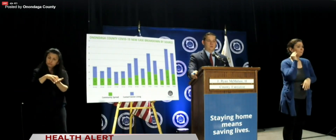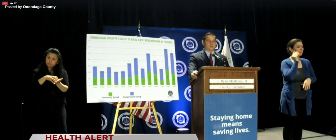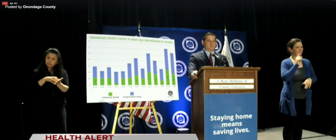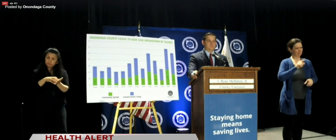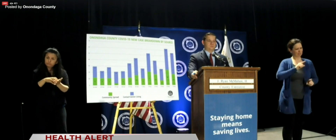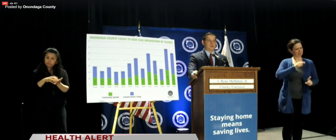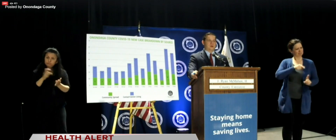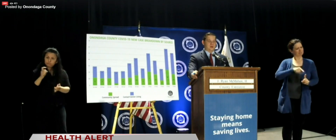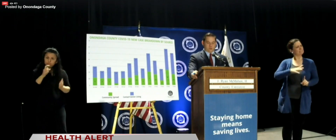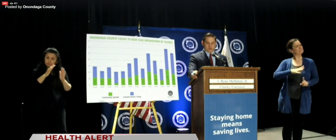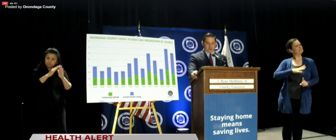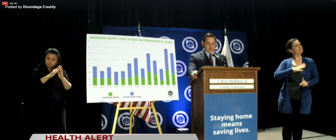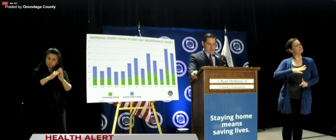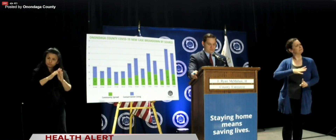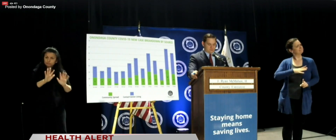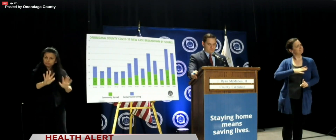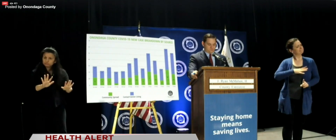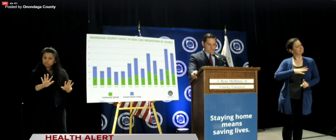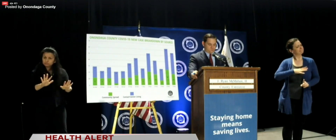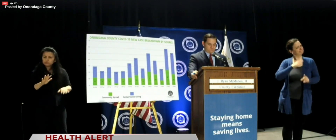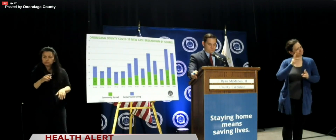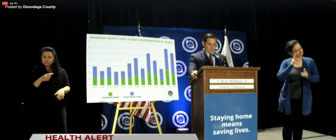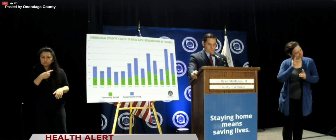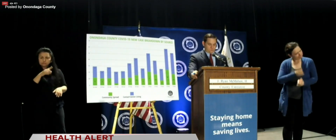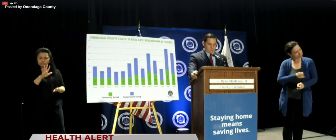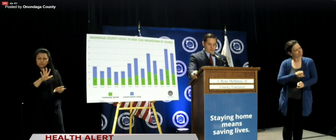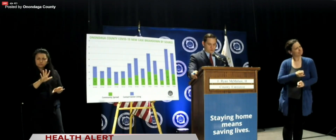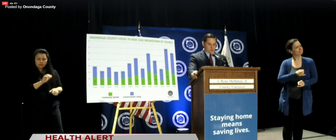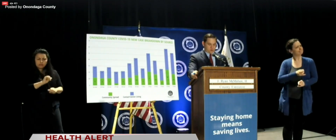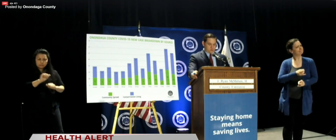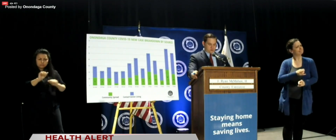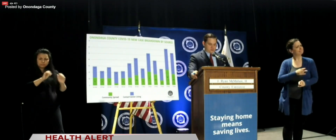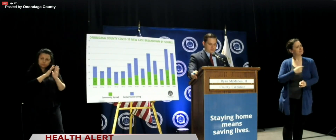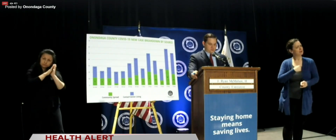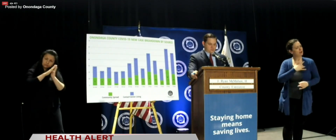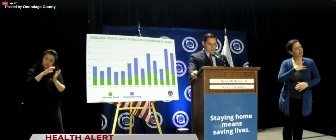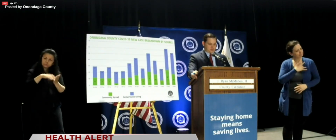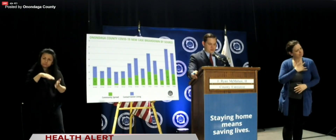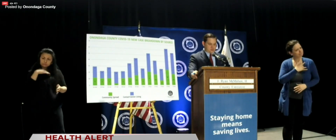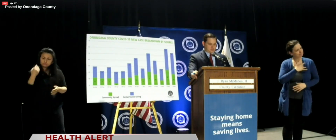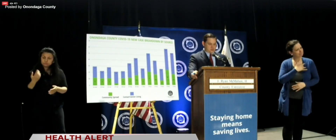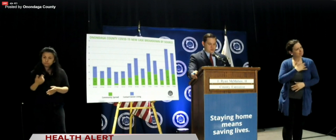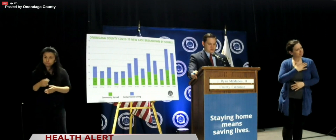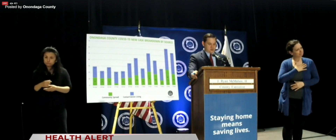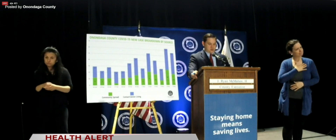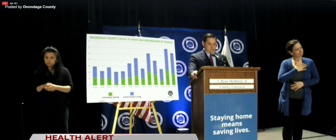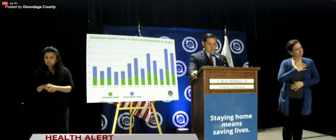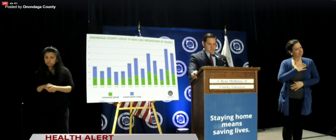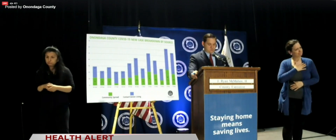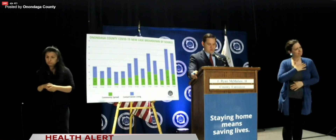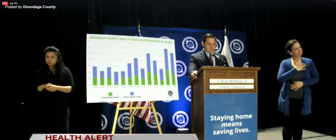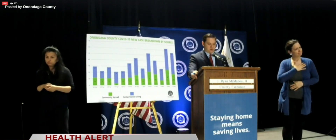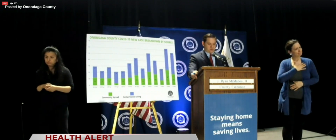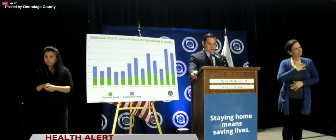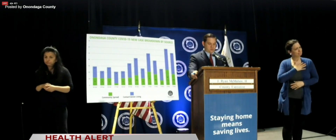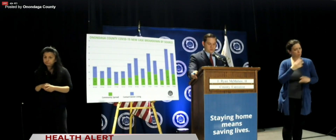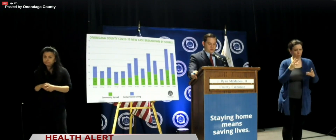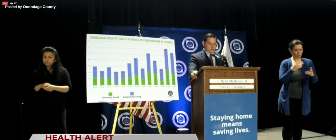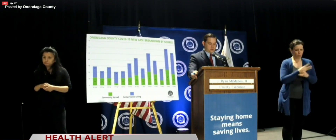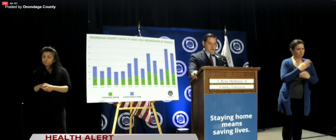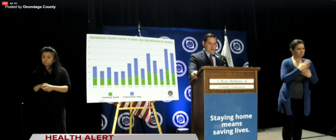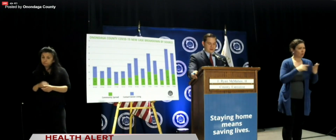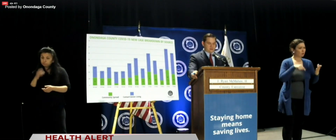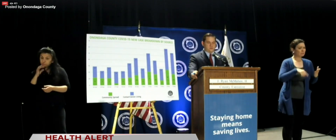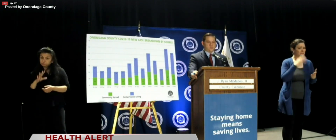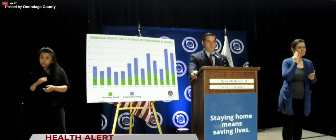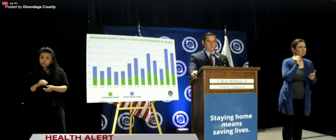I appreciated that, but that's the worst part about this. And we have other people in the community